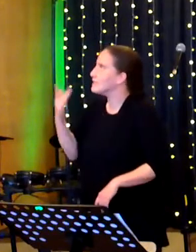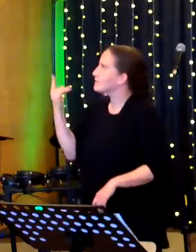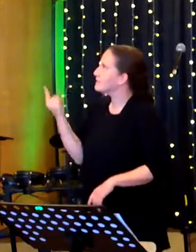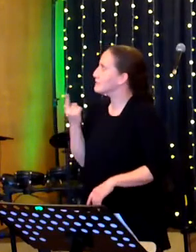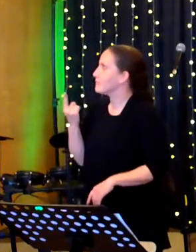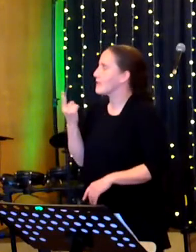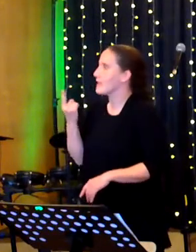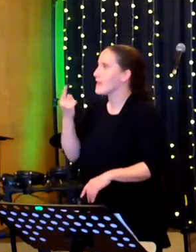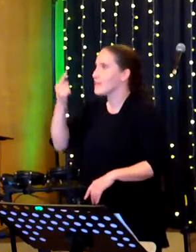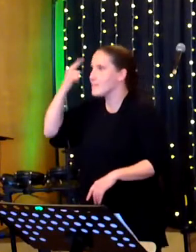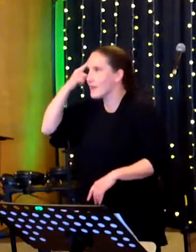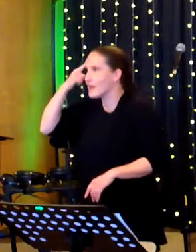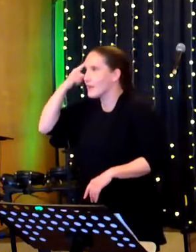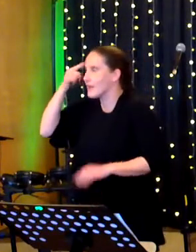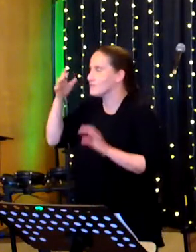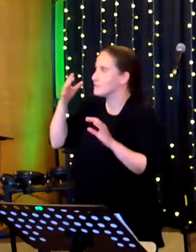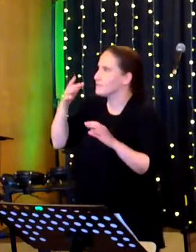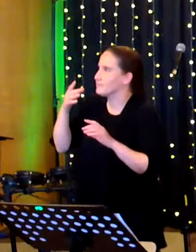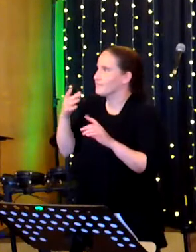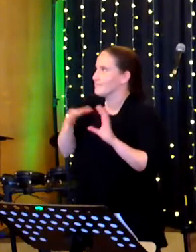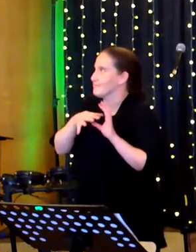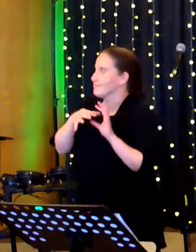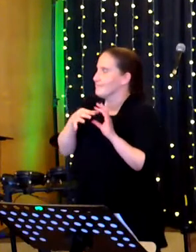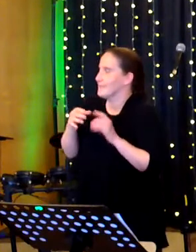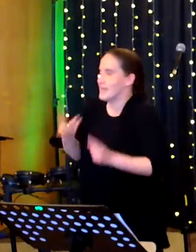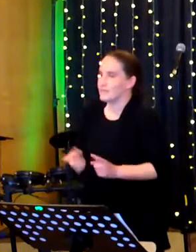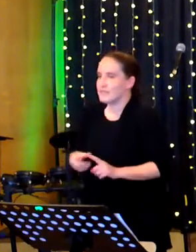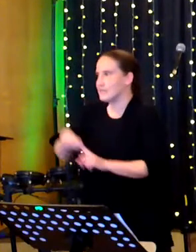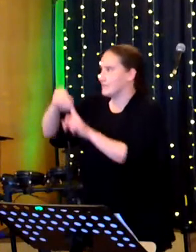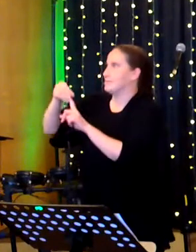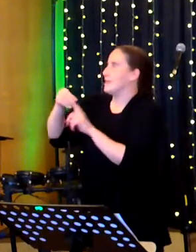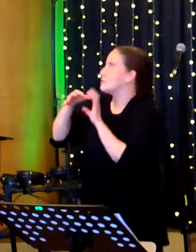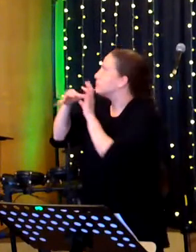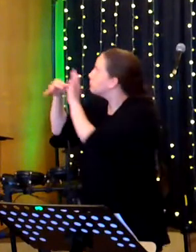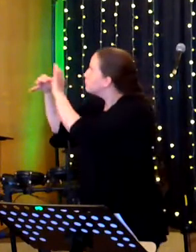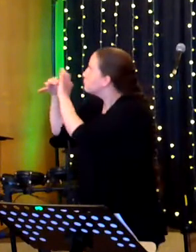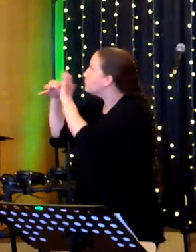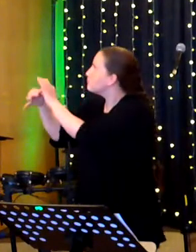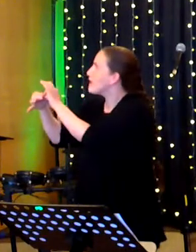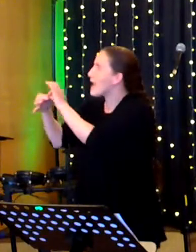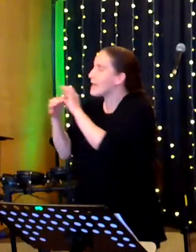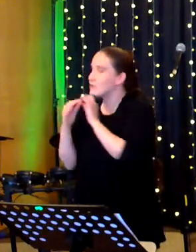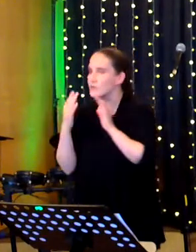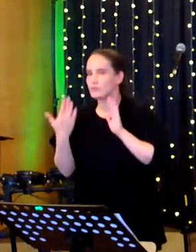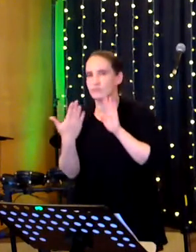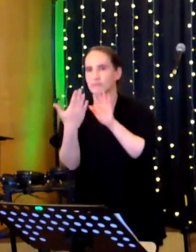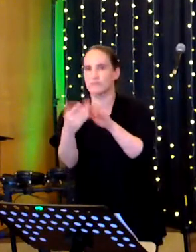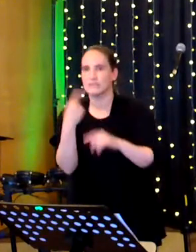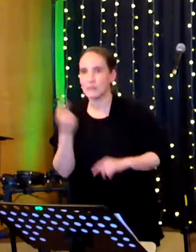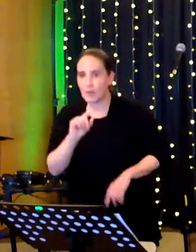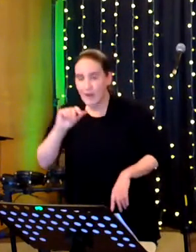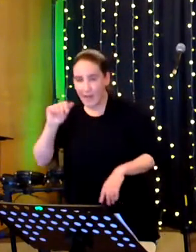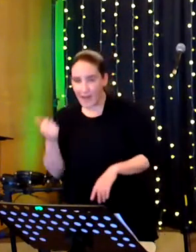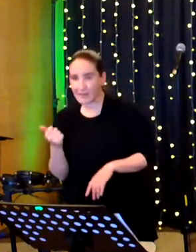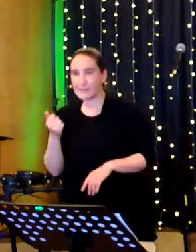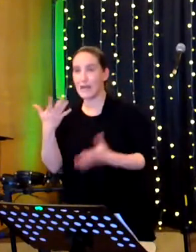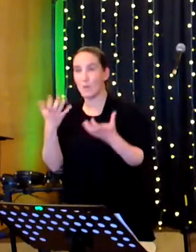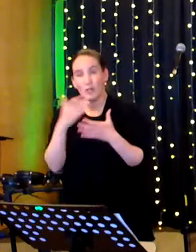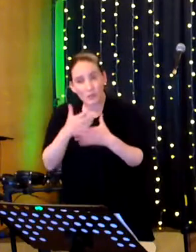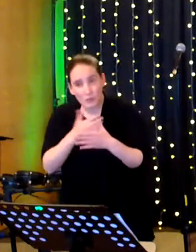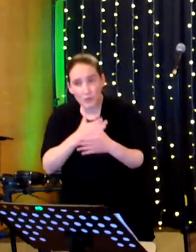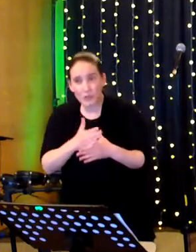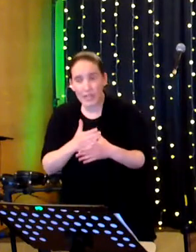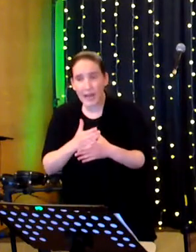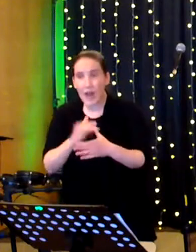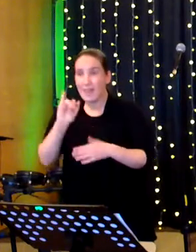gosh, I've got to tell you what God revealed to me. And it's amazing. And then, you know, you just go off about it, and they're like, okay. You know, they're looking at you